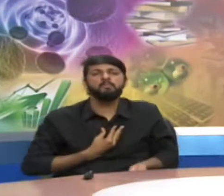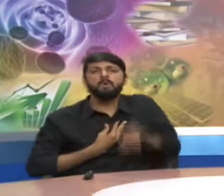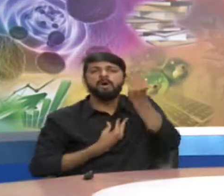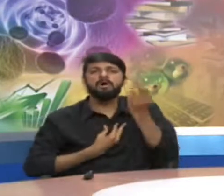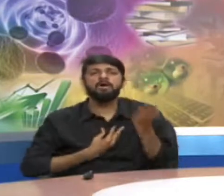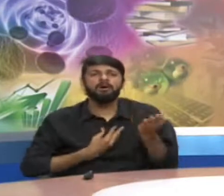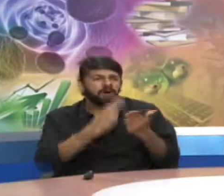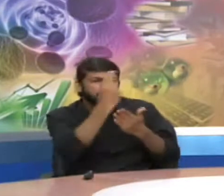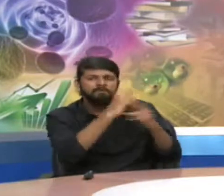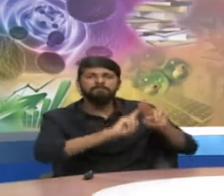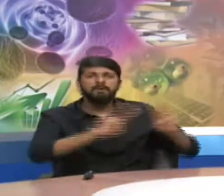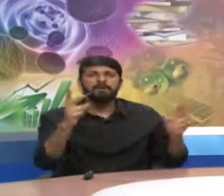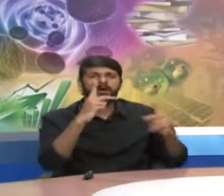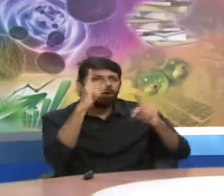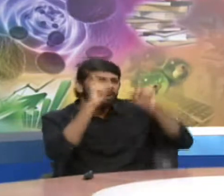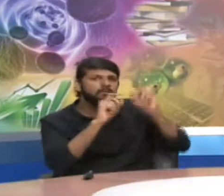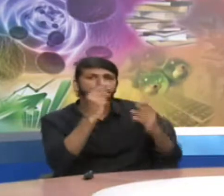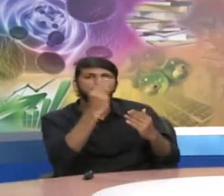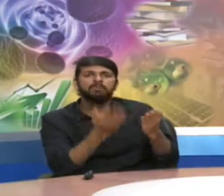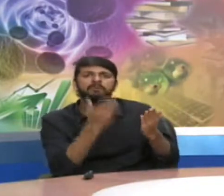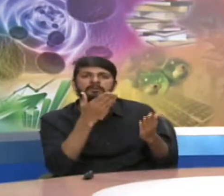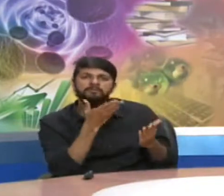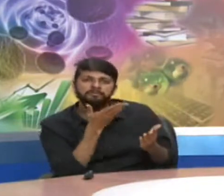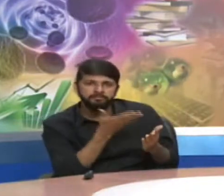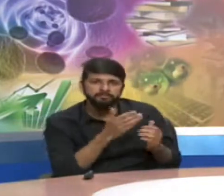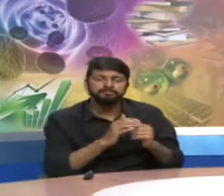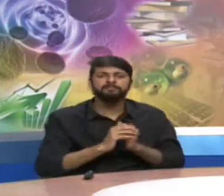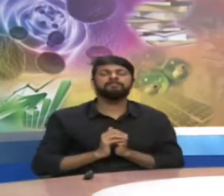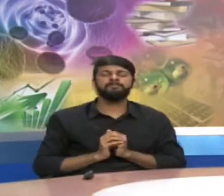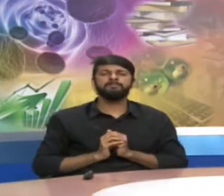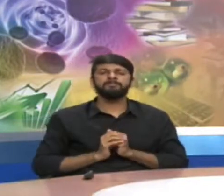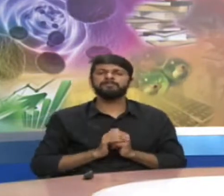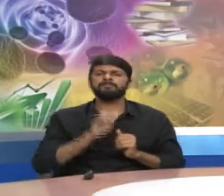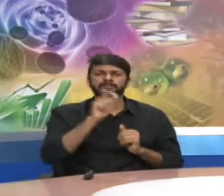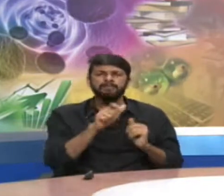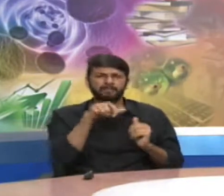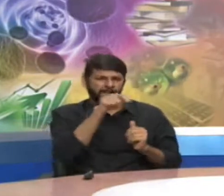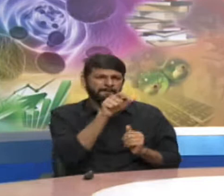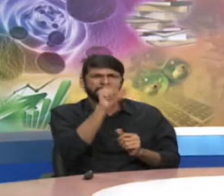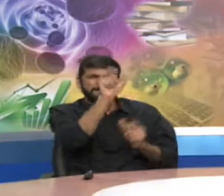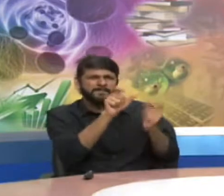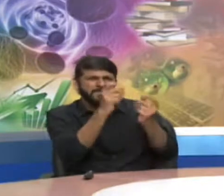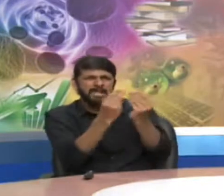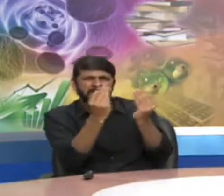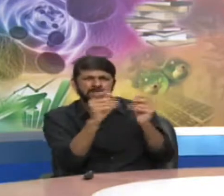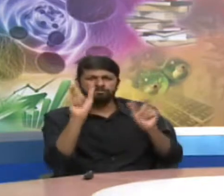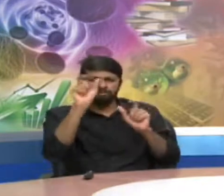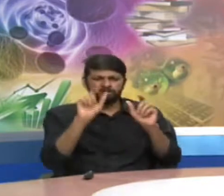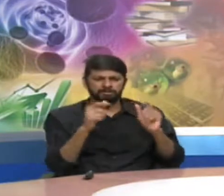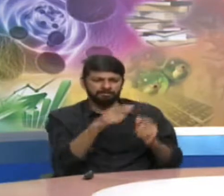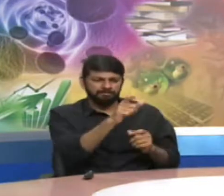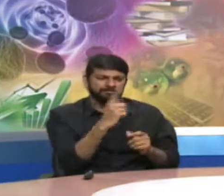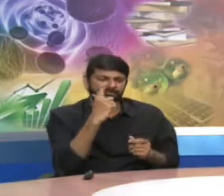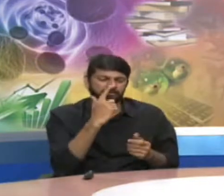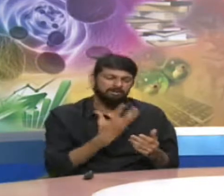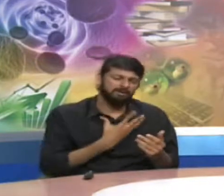heartbroken. It is a very depressed painting. Her attendants look